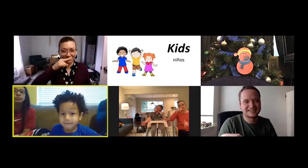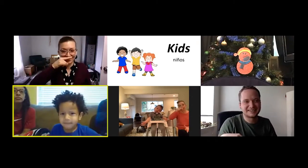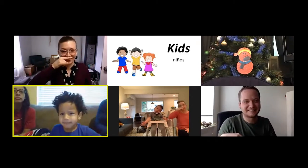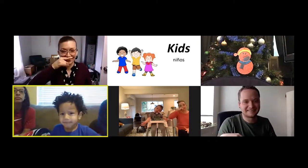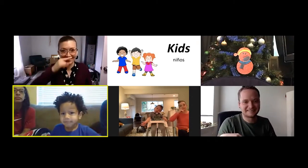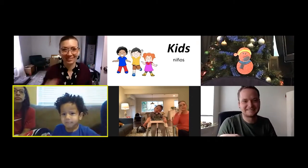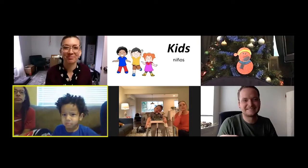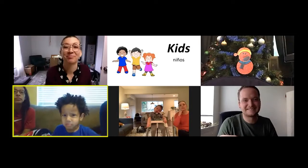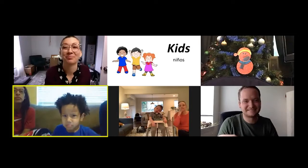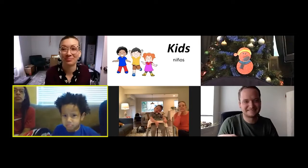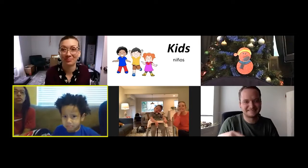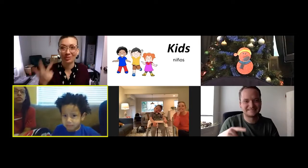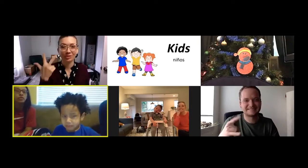There are 3 kids.